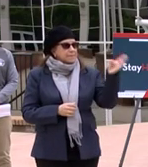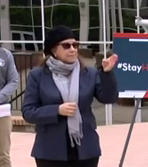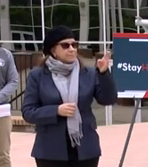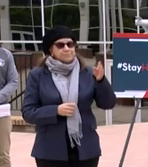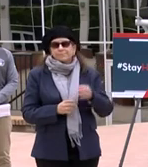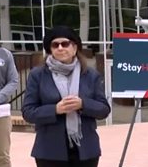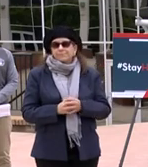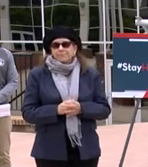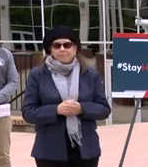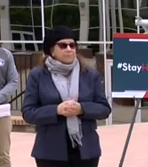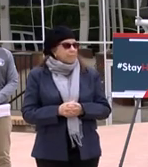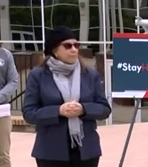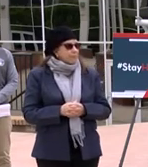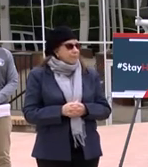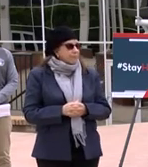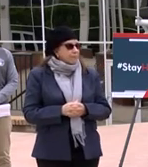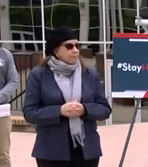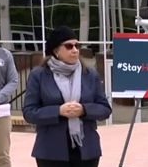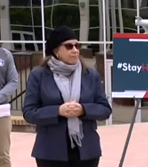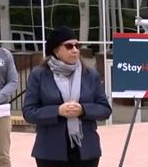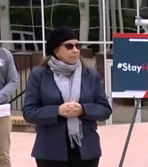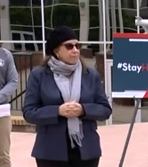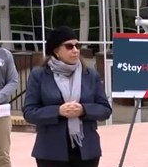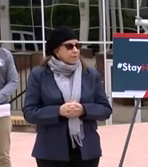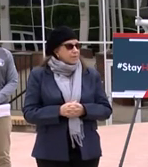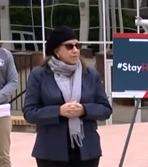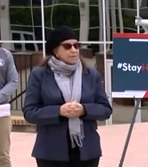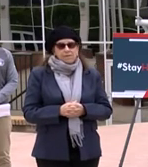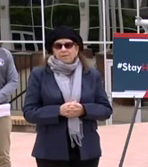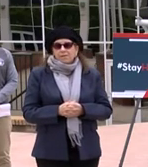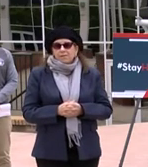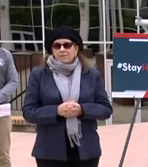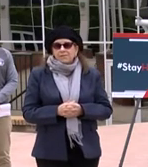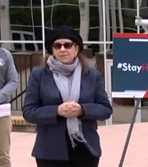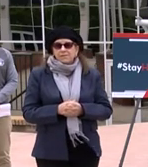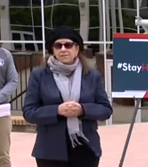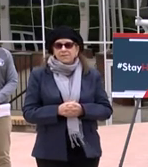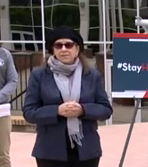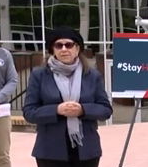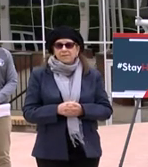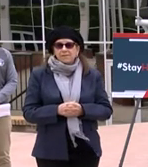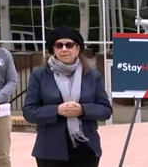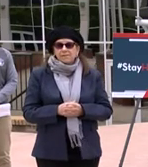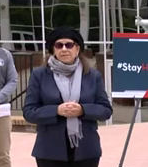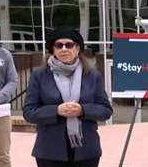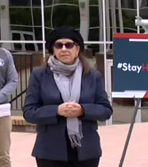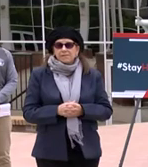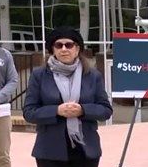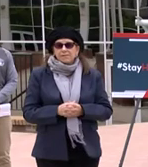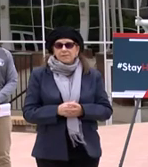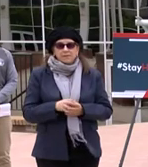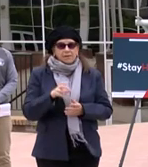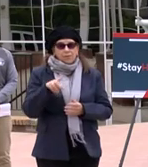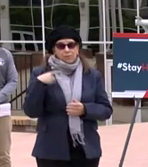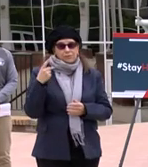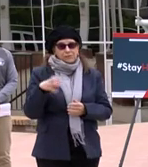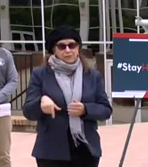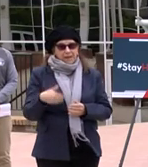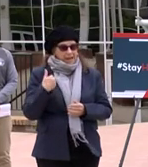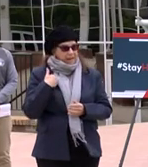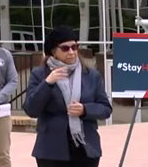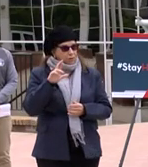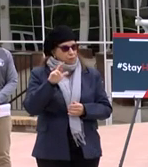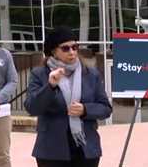DC for the last several years has had a spike in rats, the rat population, which has been attributed to the growth